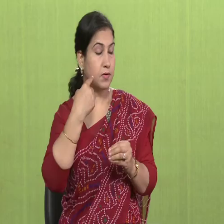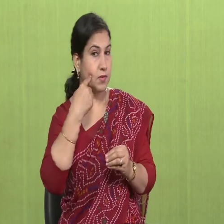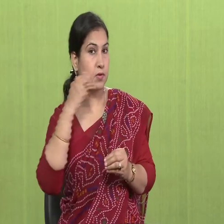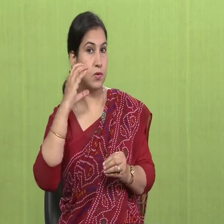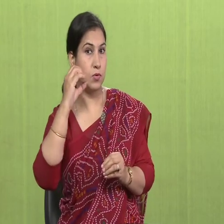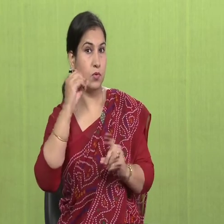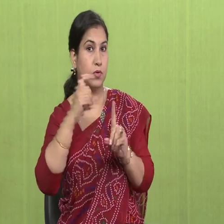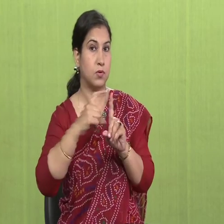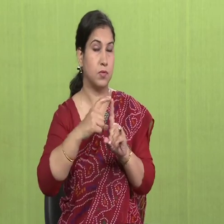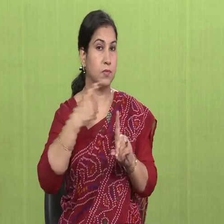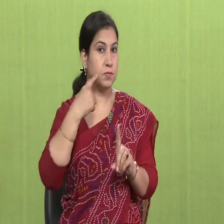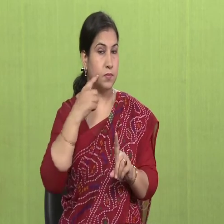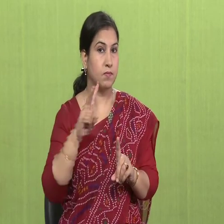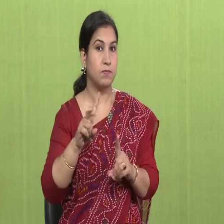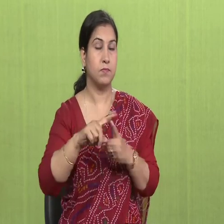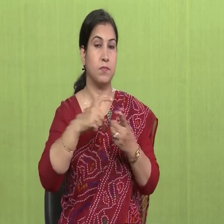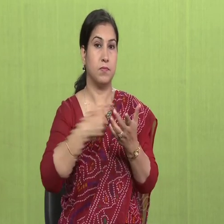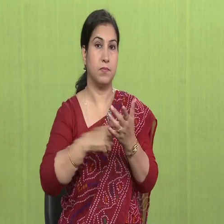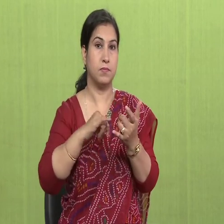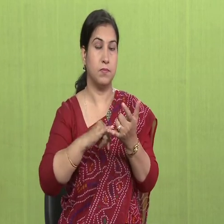8% of the total number of species.